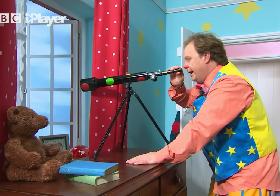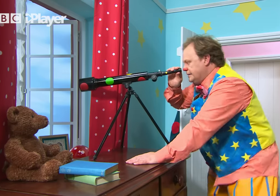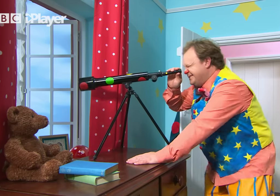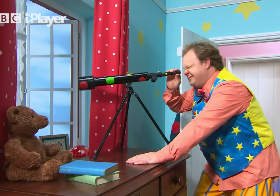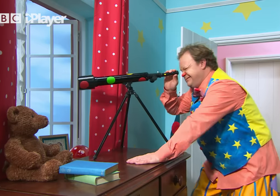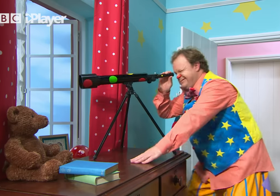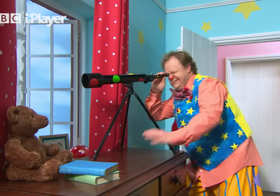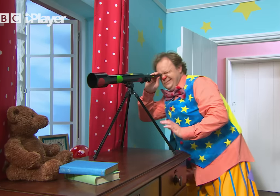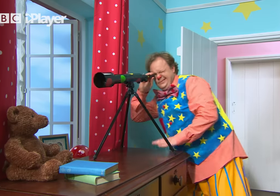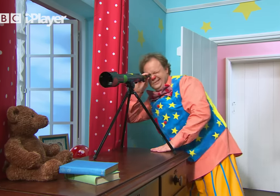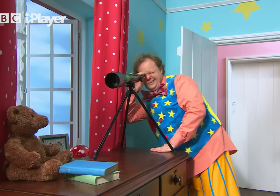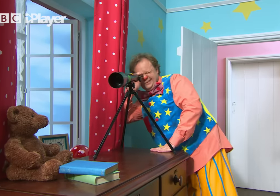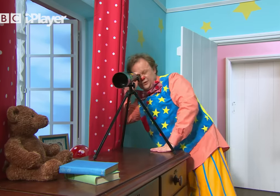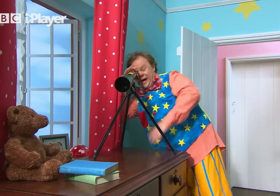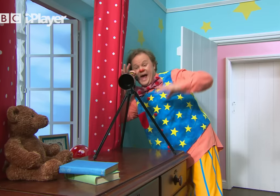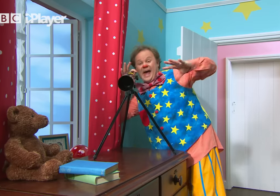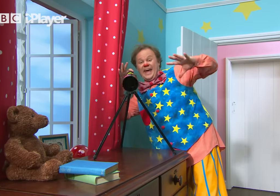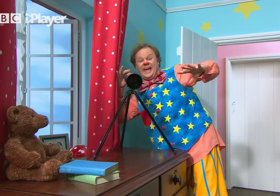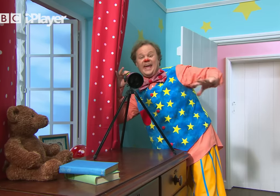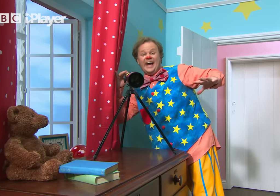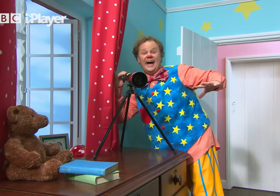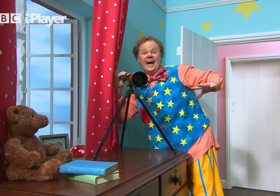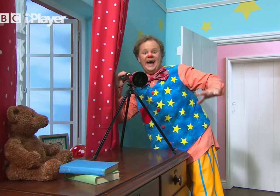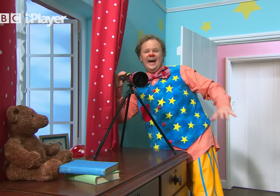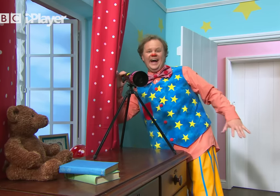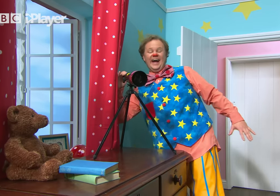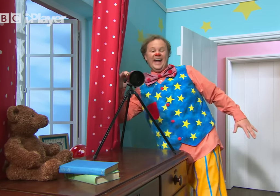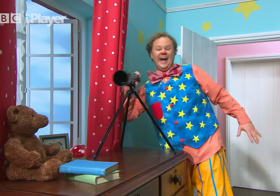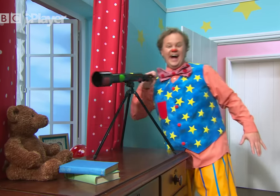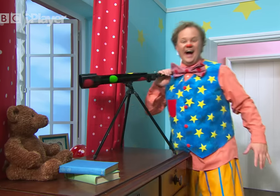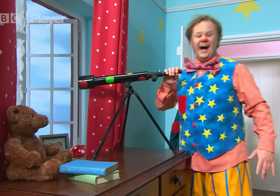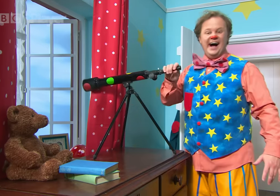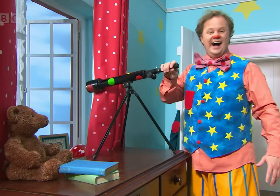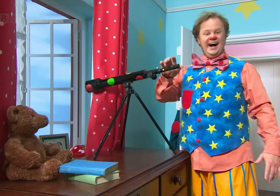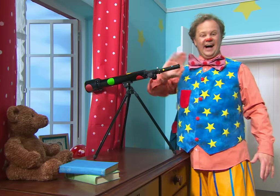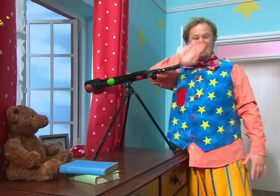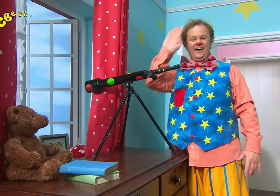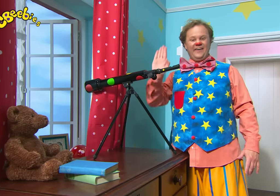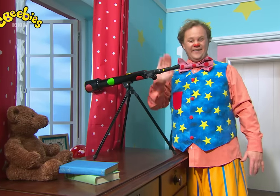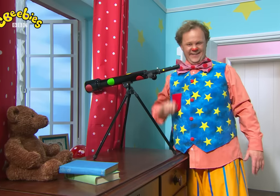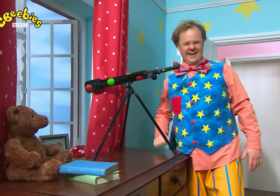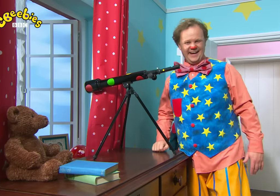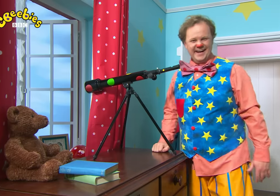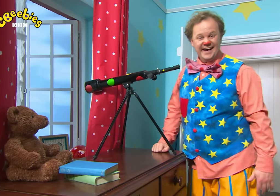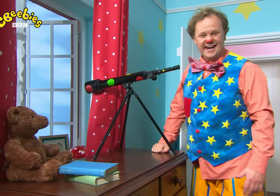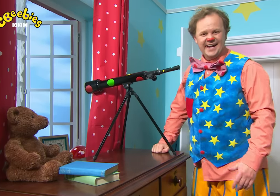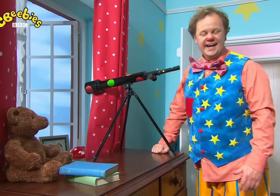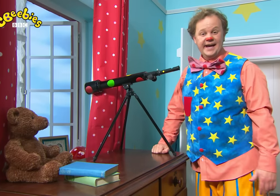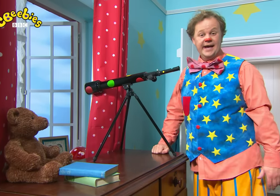Mr Tumble. Hi. Hello, Mr Tumble. Hello. Why are you looking with your